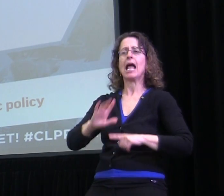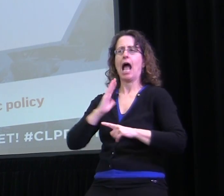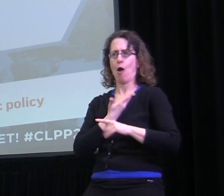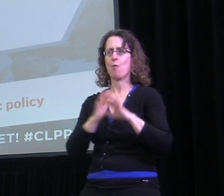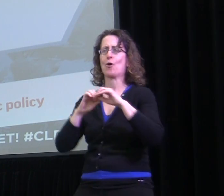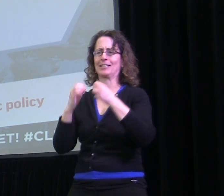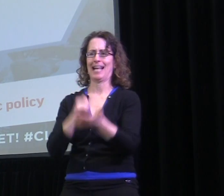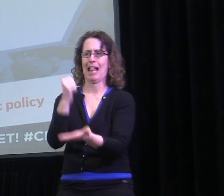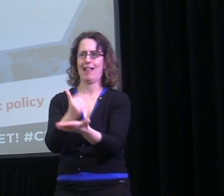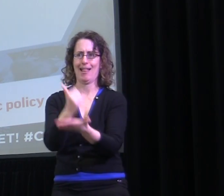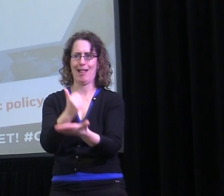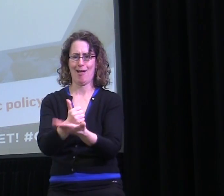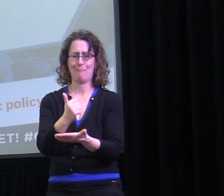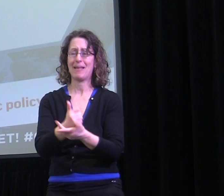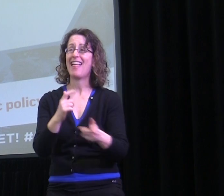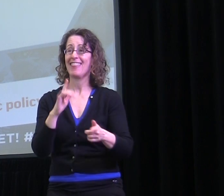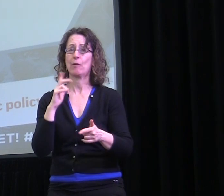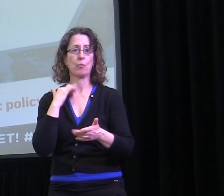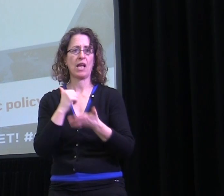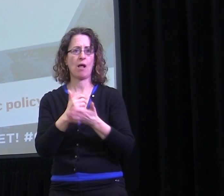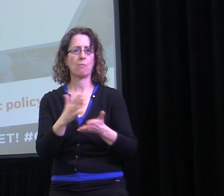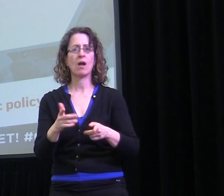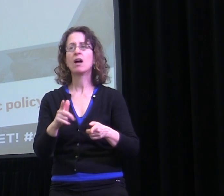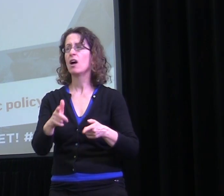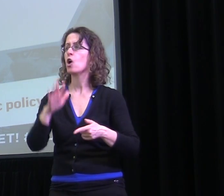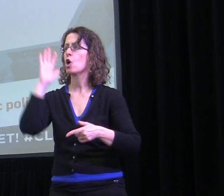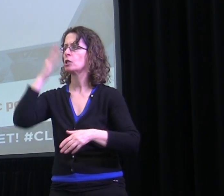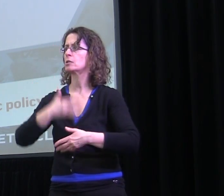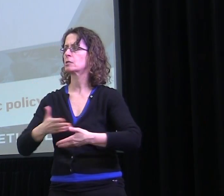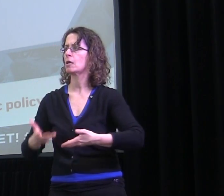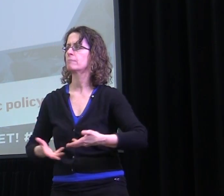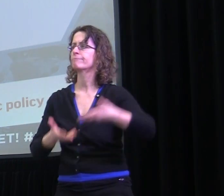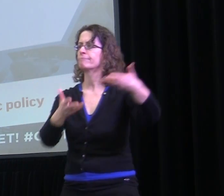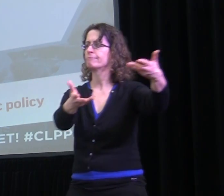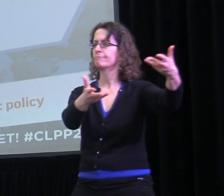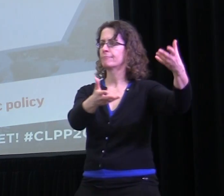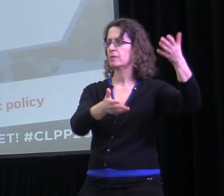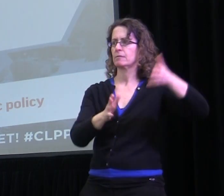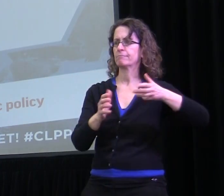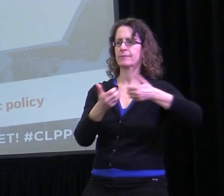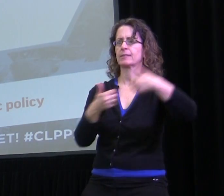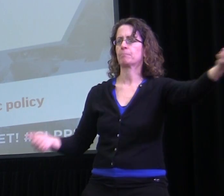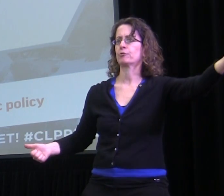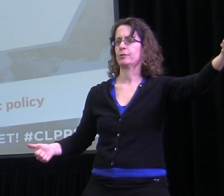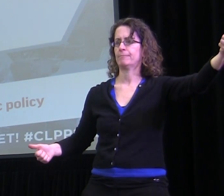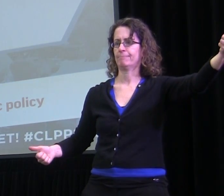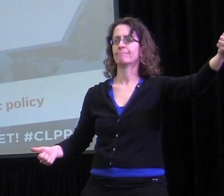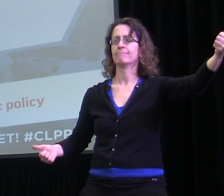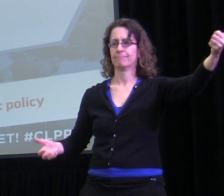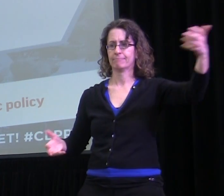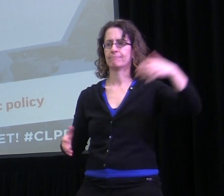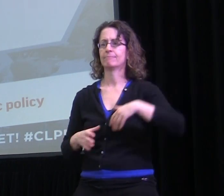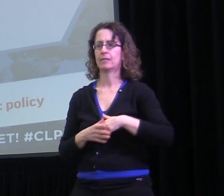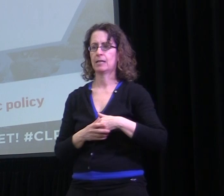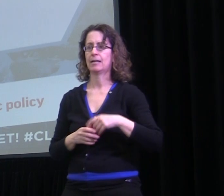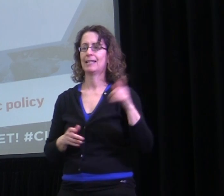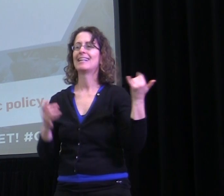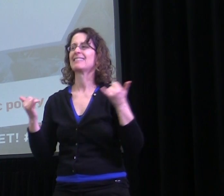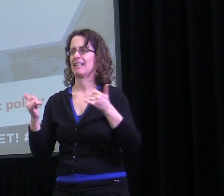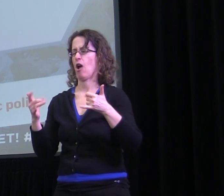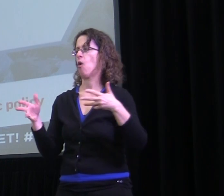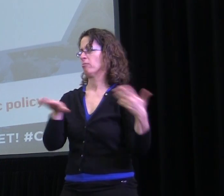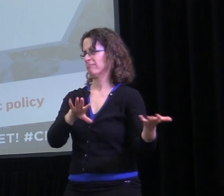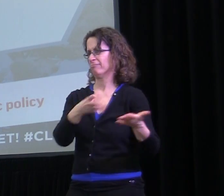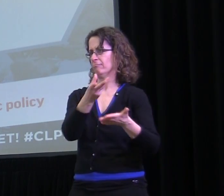something no parent should ever have to do and say goodbye to little Titus as he leaves this world. Kenzie's work was more than just organizing